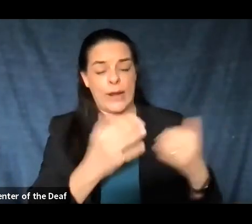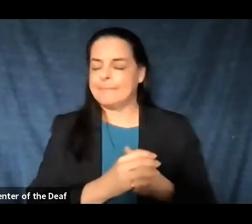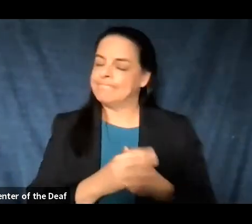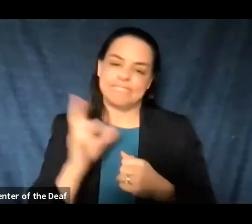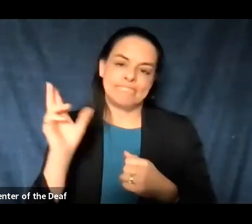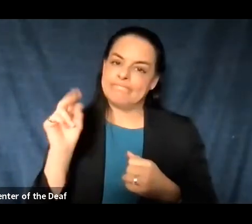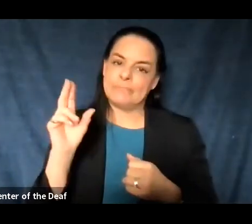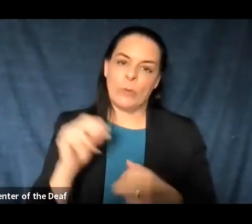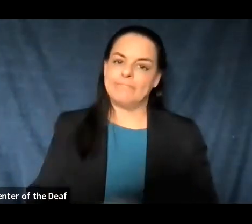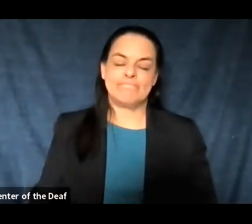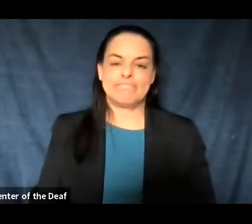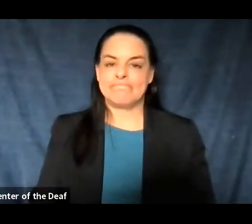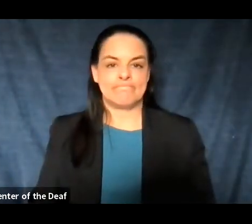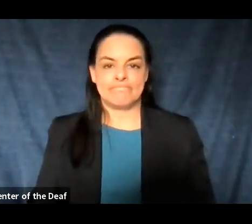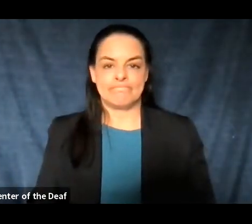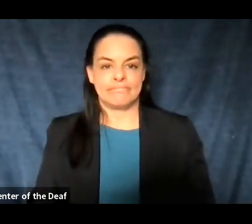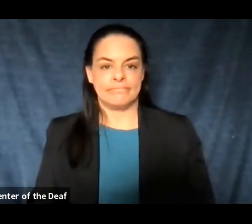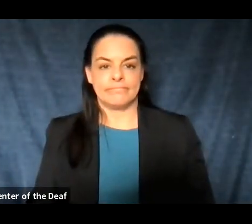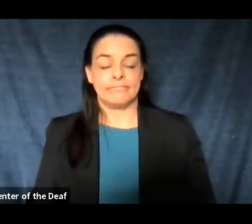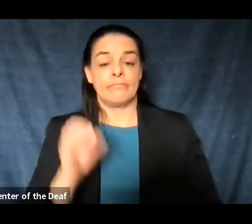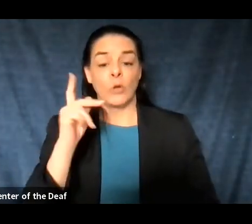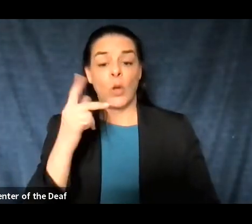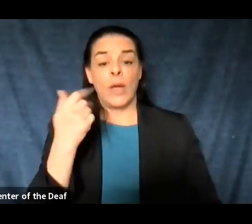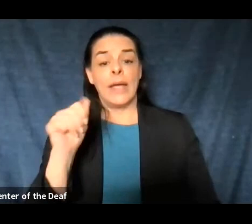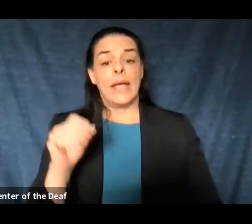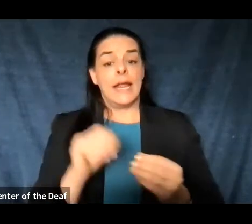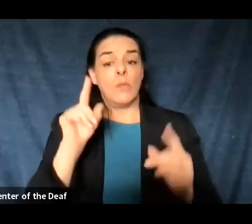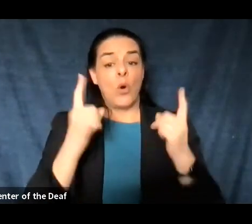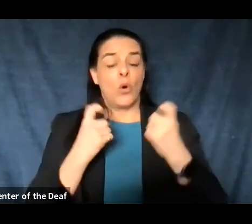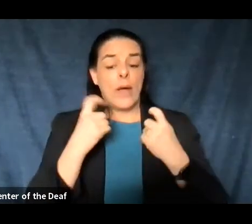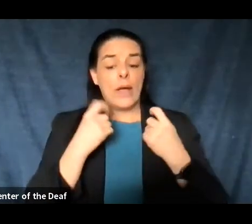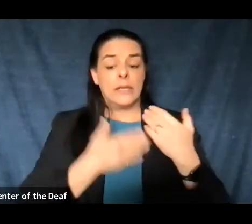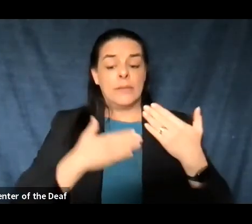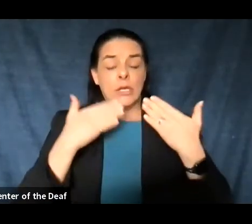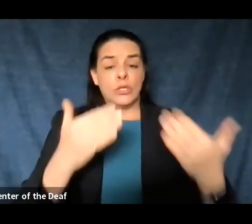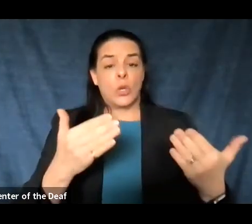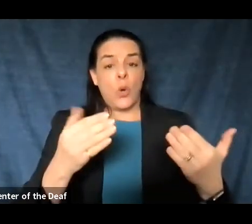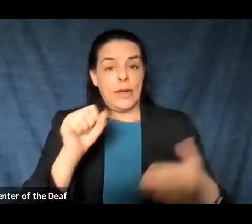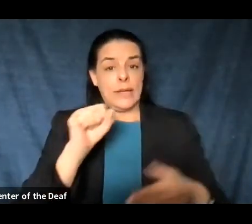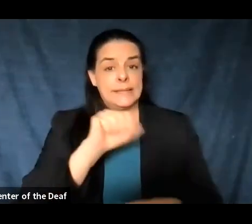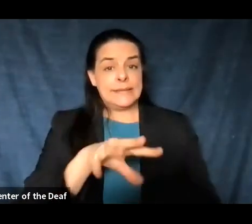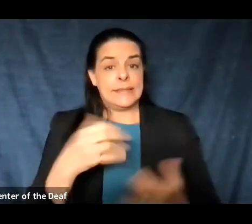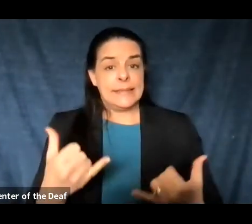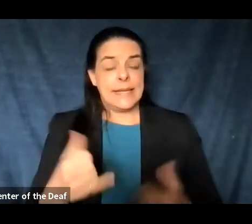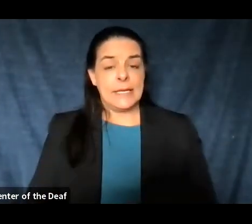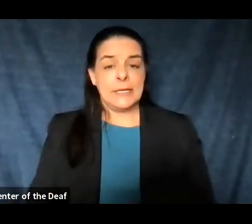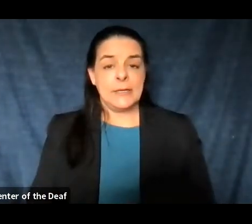No. All right, any further questions, please go ahead and submit them.